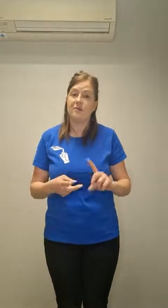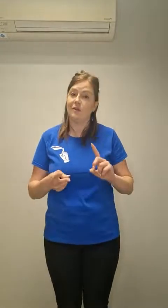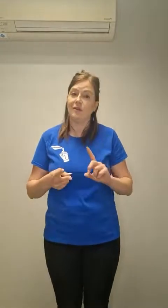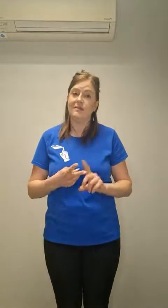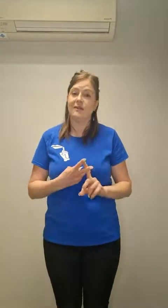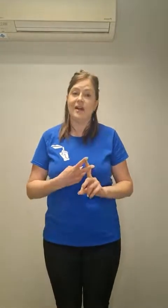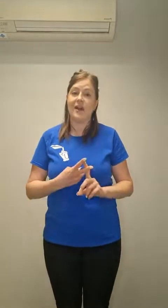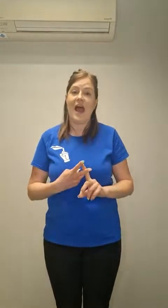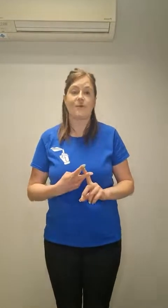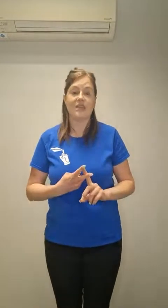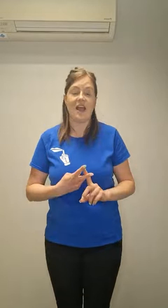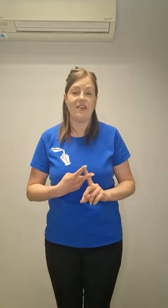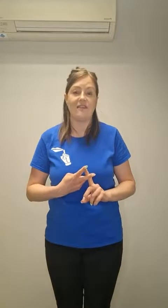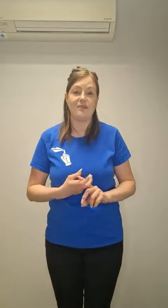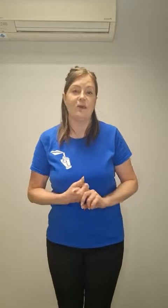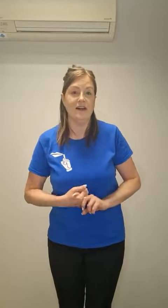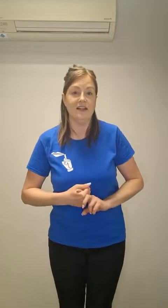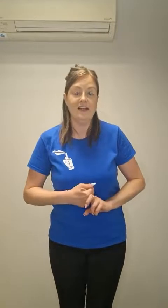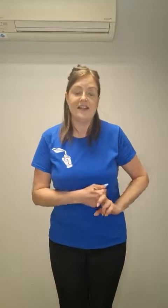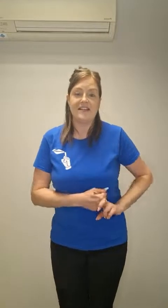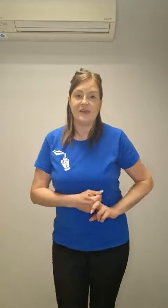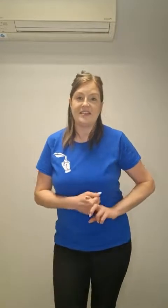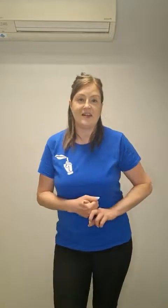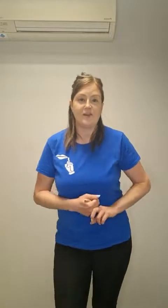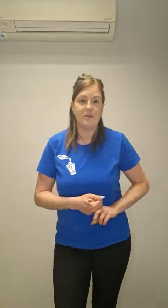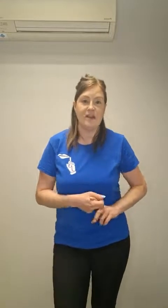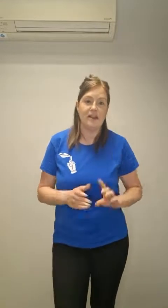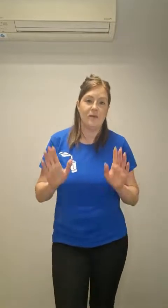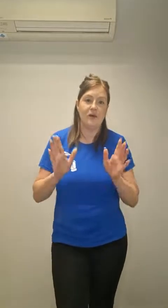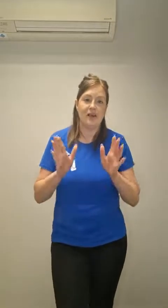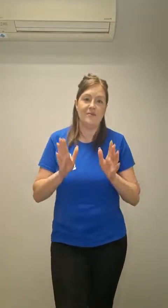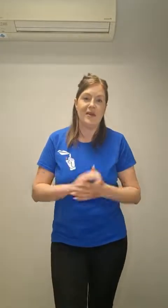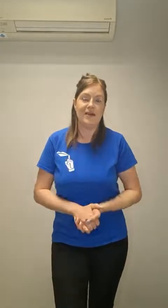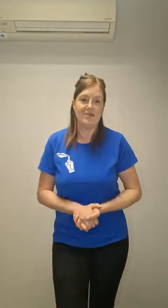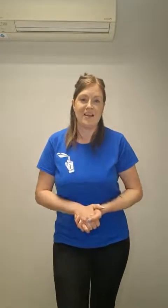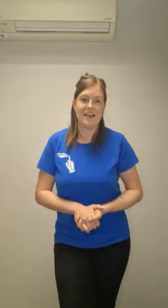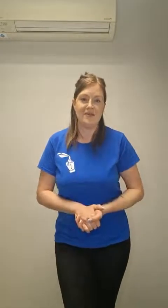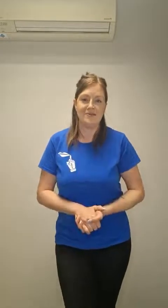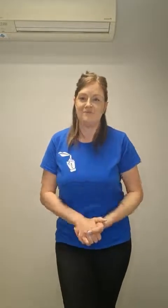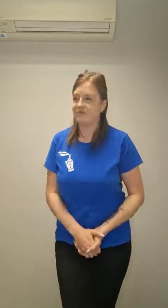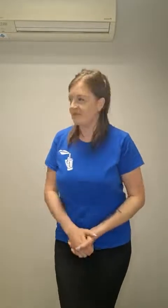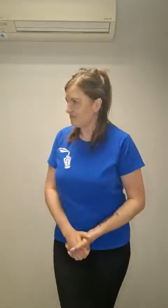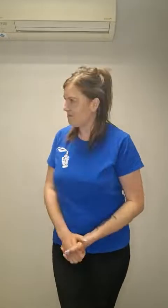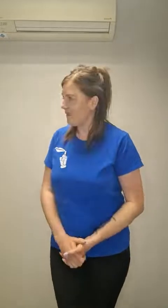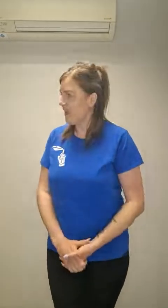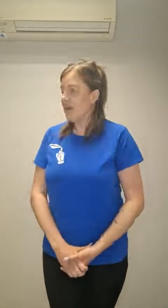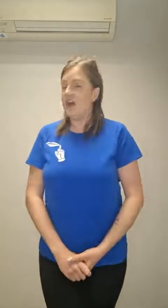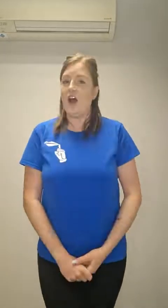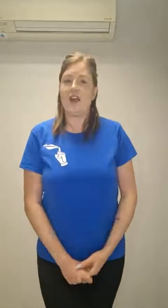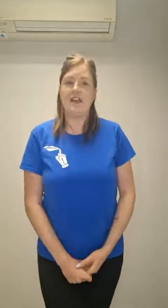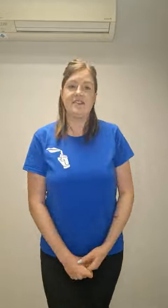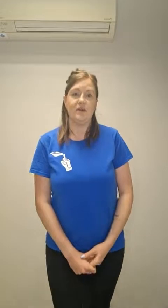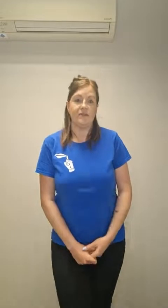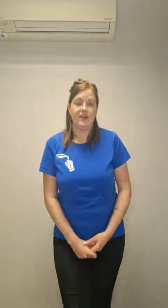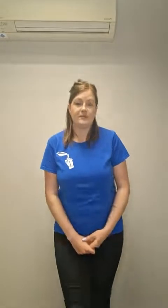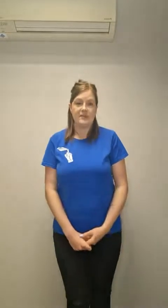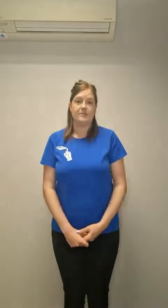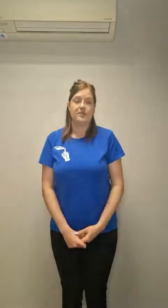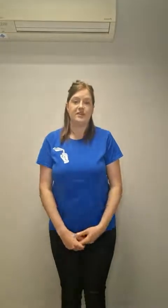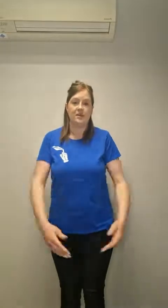you'll also learn how to get there as well. So stay with me and we'll get going. Okay, so the first principle you need to know, I'm going to